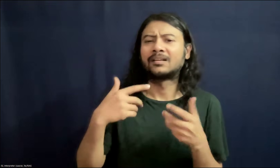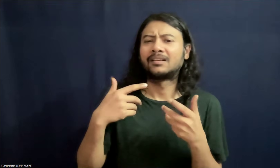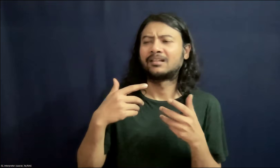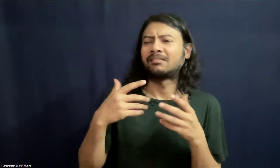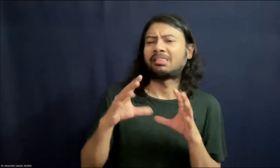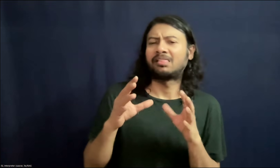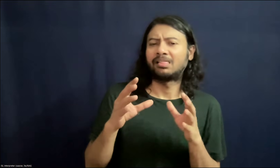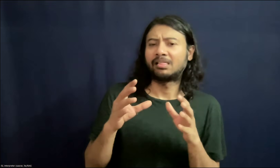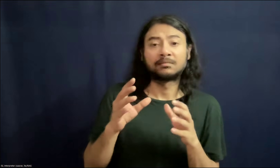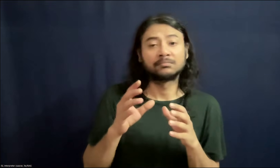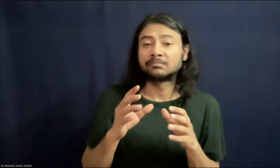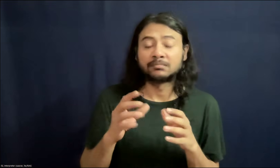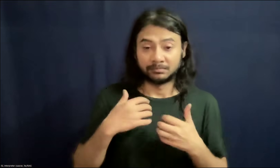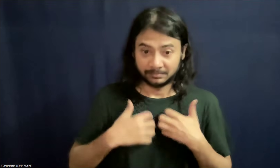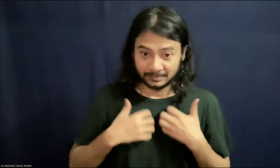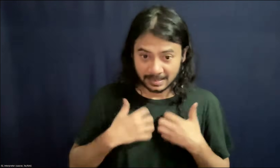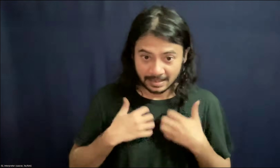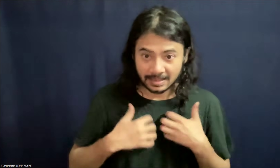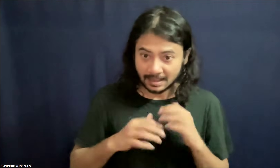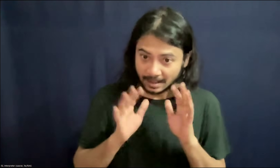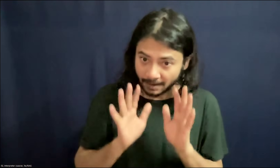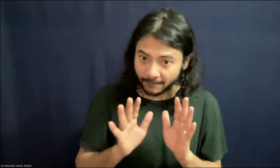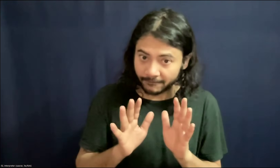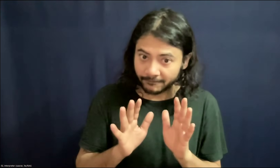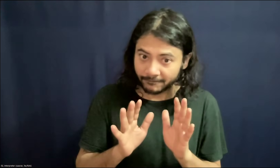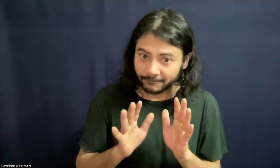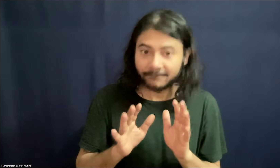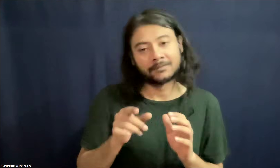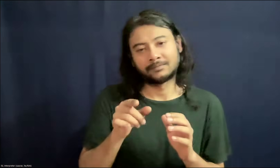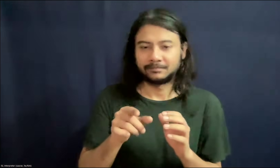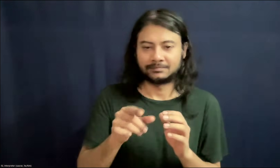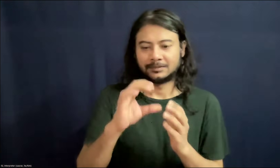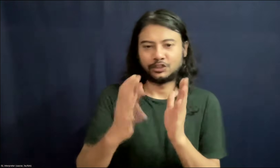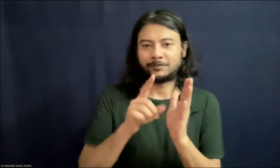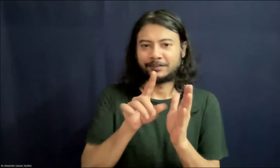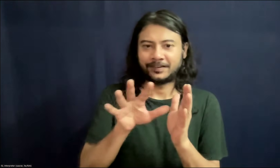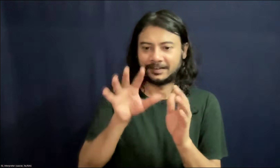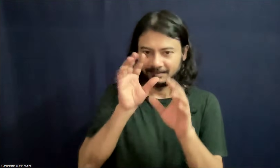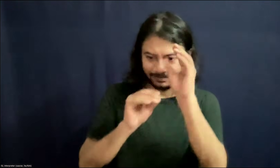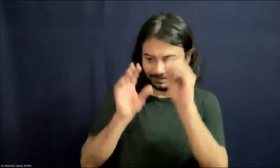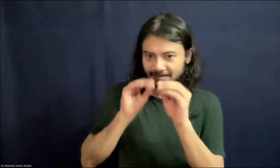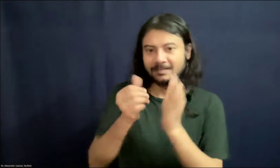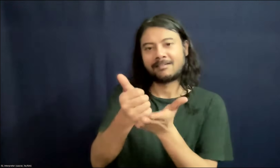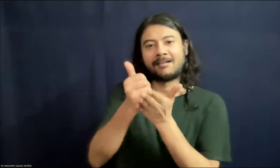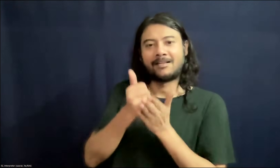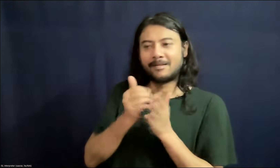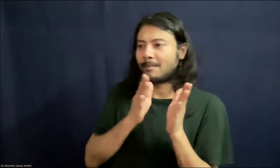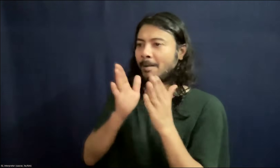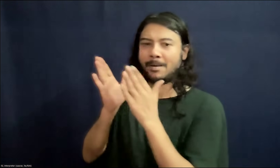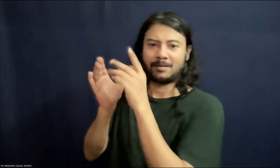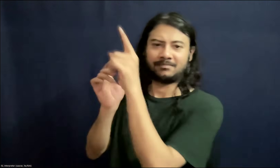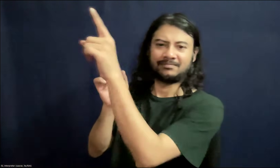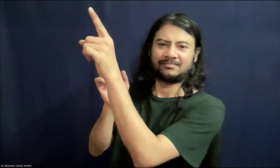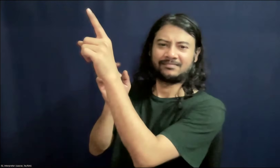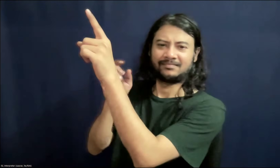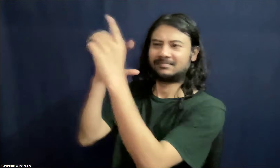and one will understand Krishna that he is Purushottam and I should only worship Krishna and love him and serve